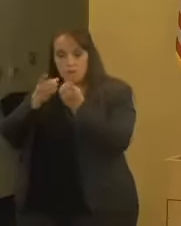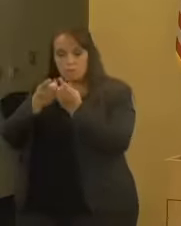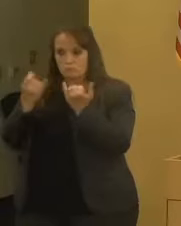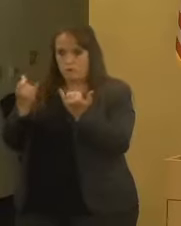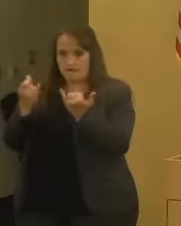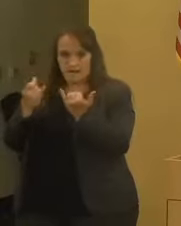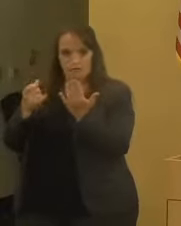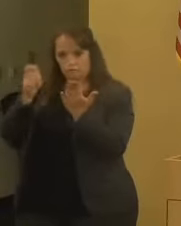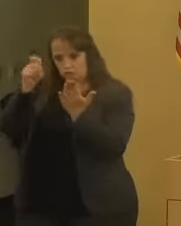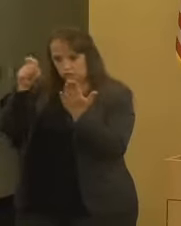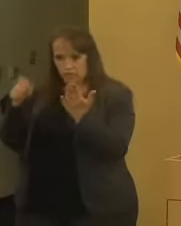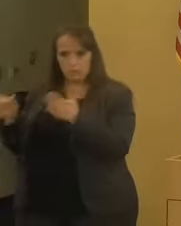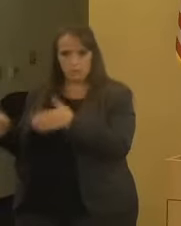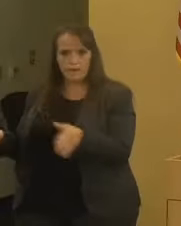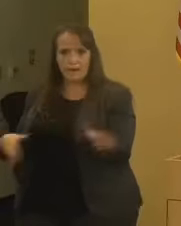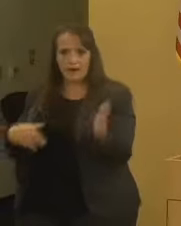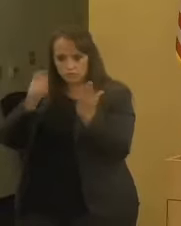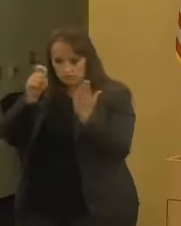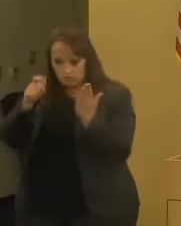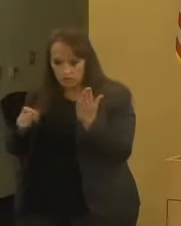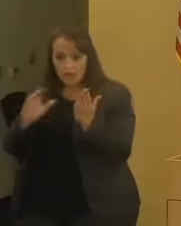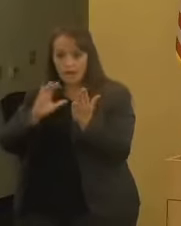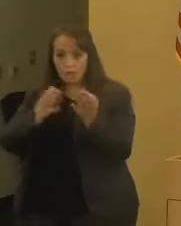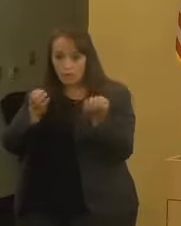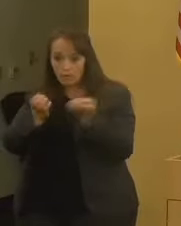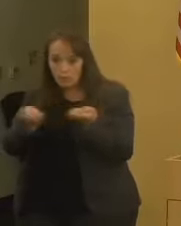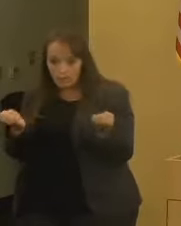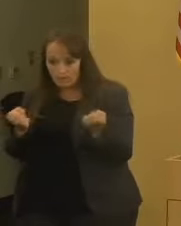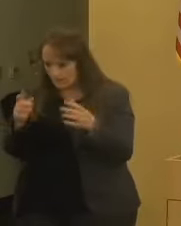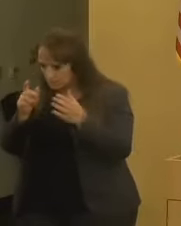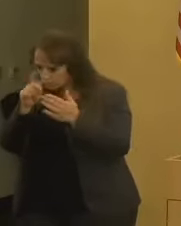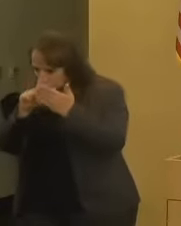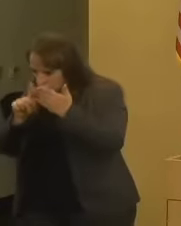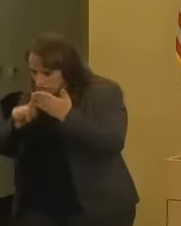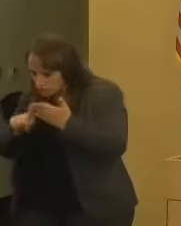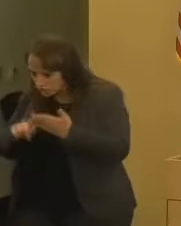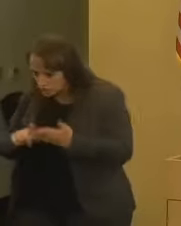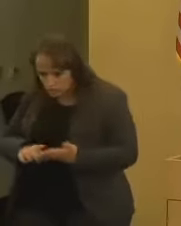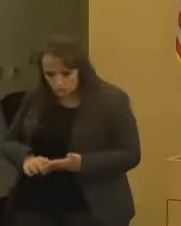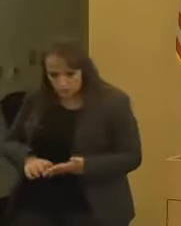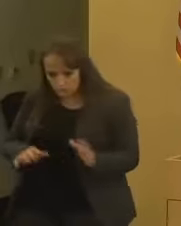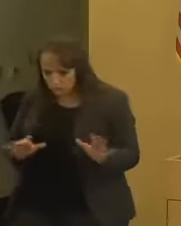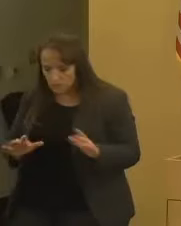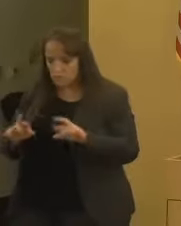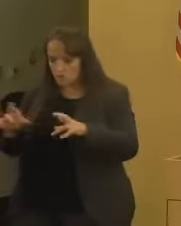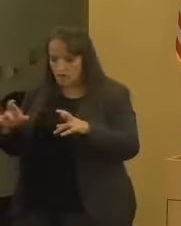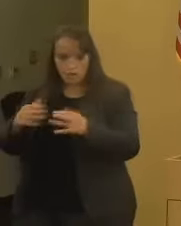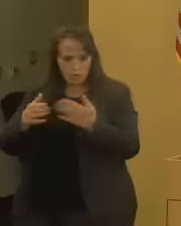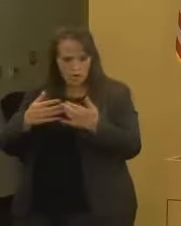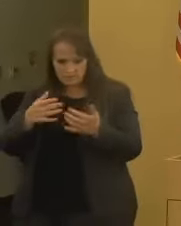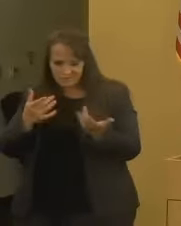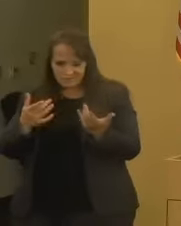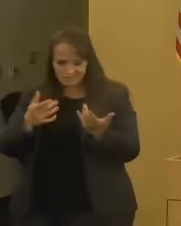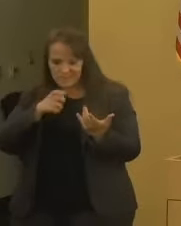checklist, checking all small equipment, strategically placing apparatus throughout our specific cities and towns in lieu of the